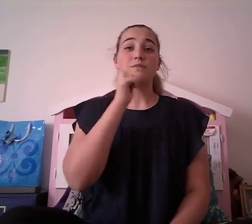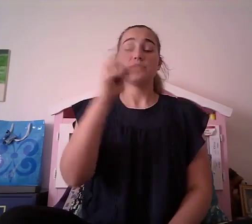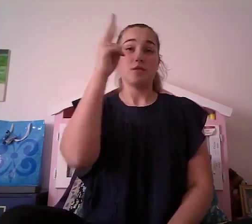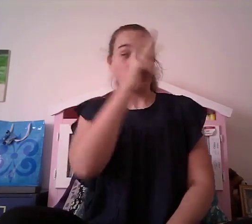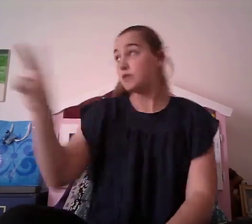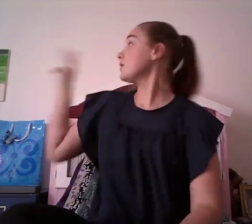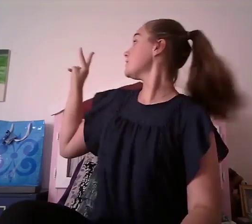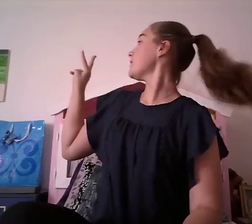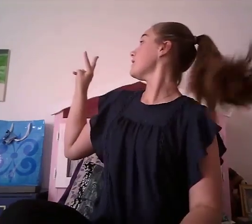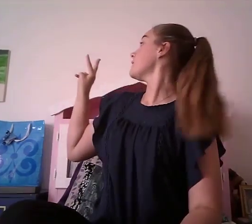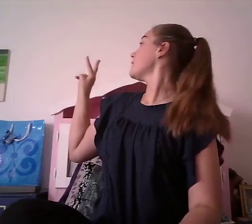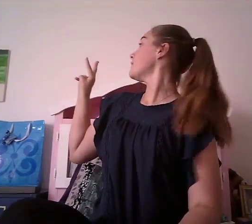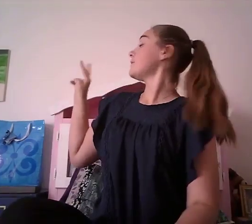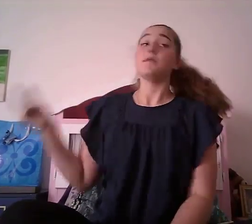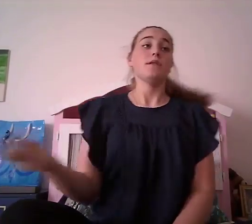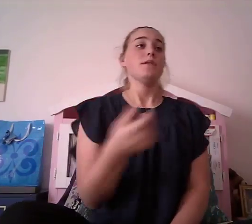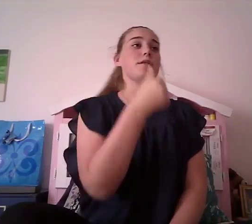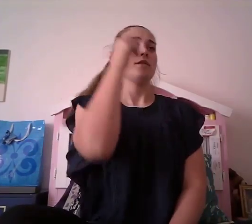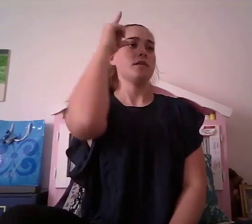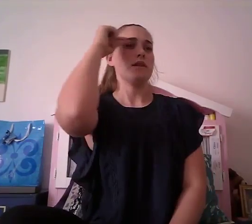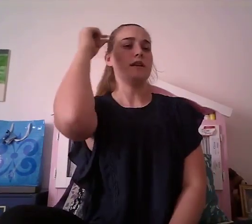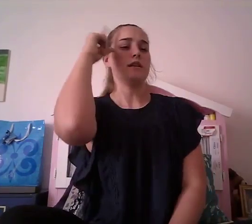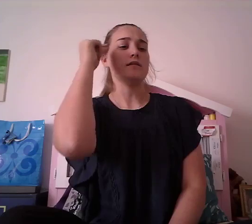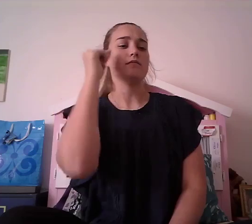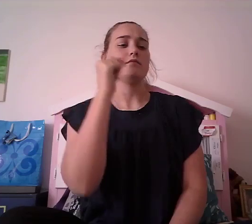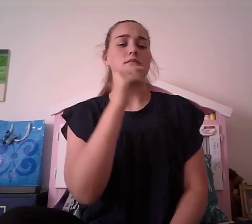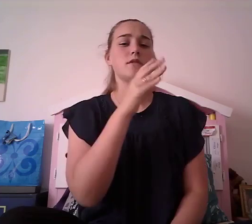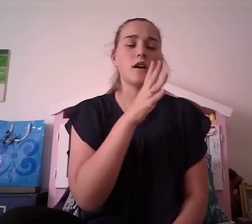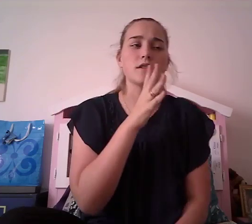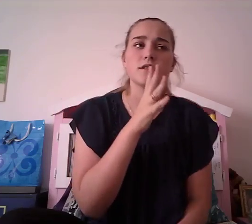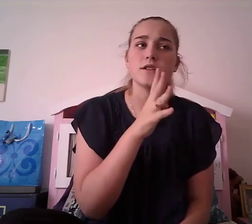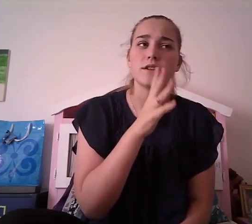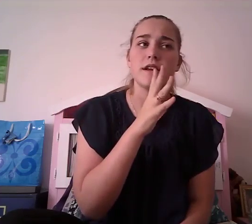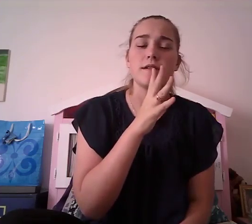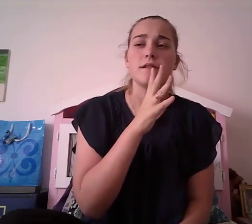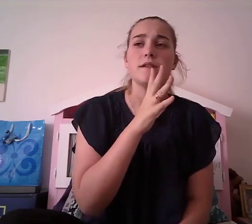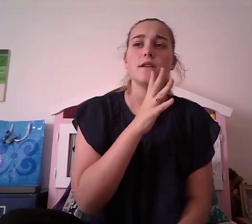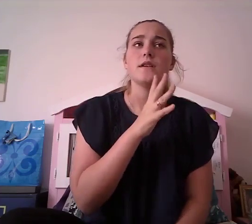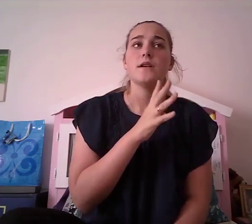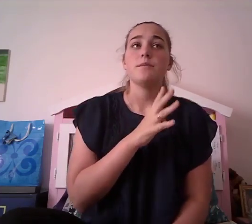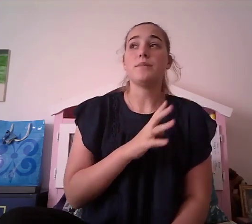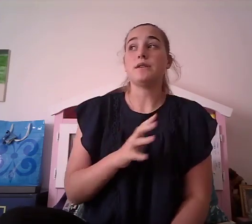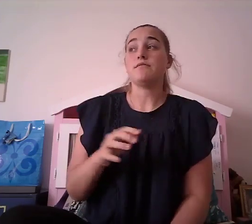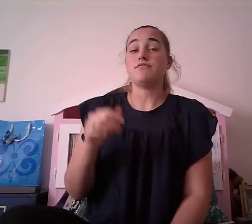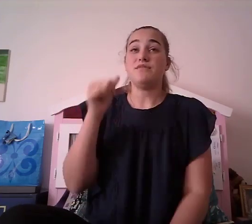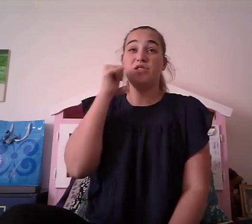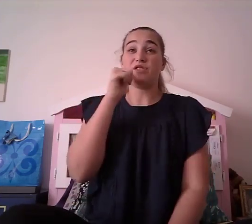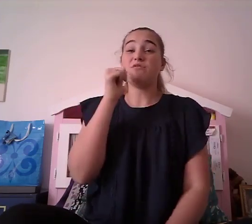looks around. Gallaudet talks to her again. But girl,